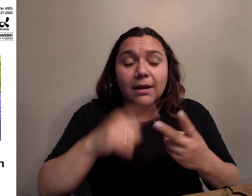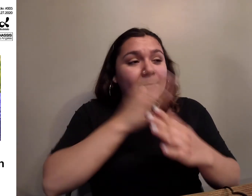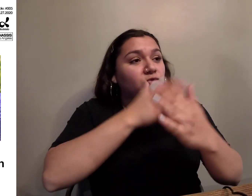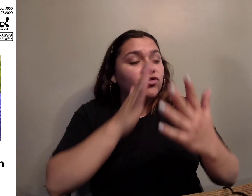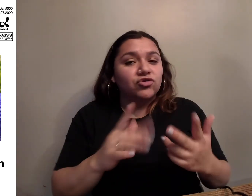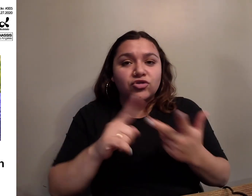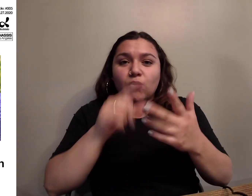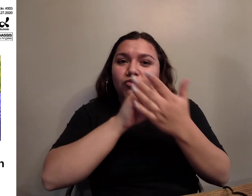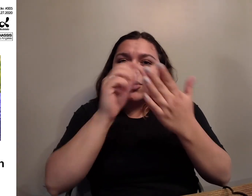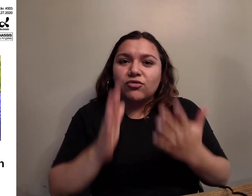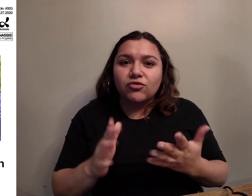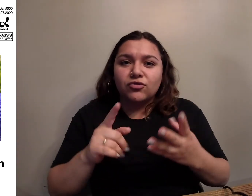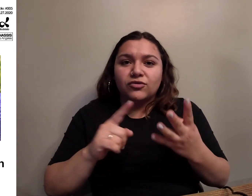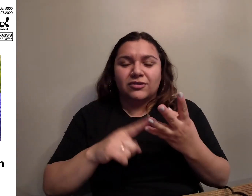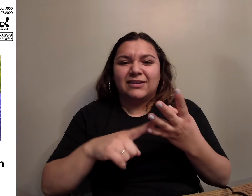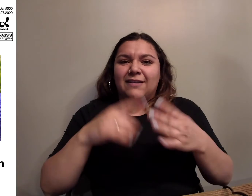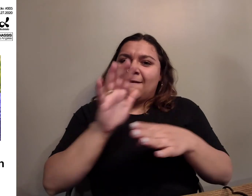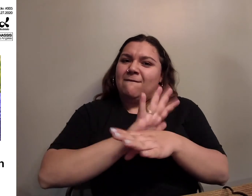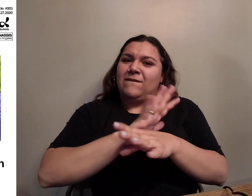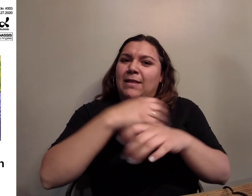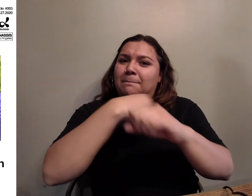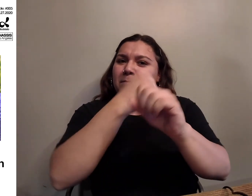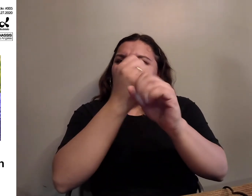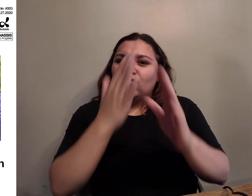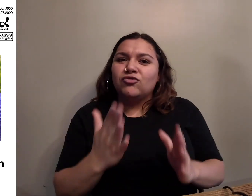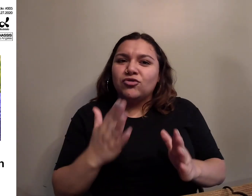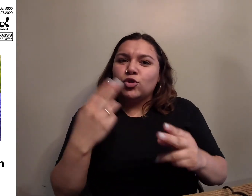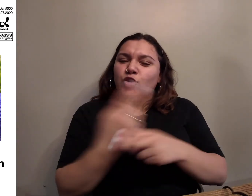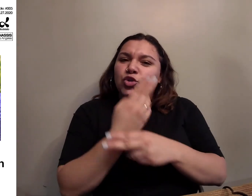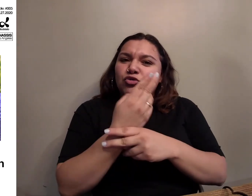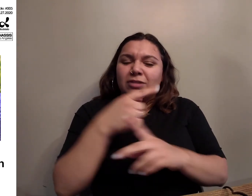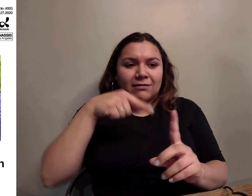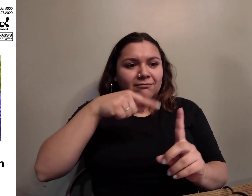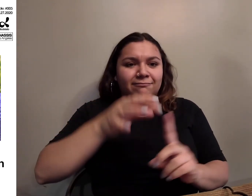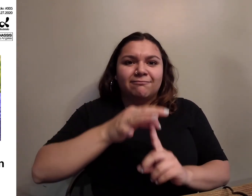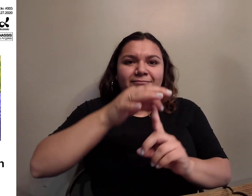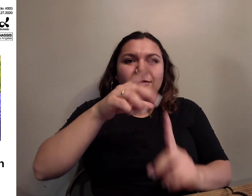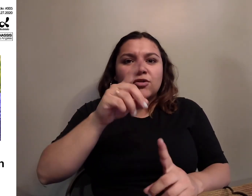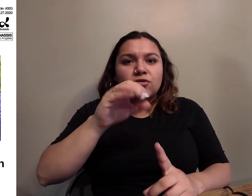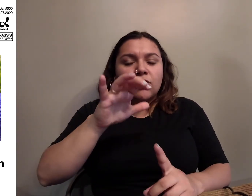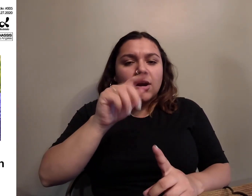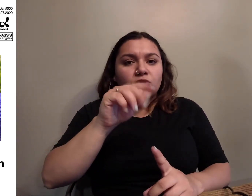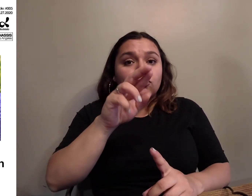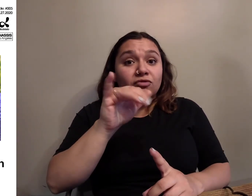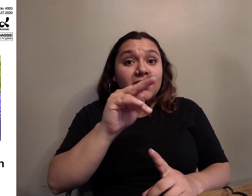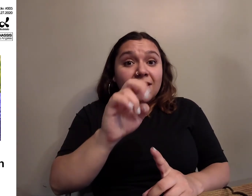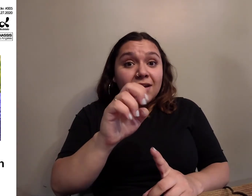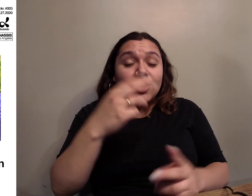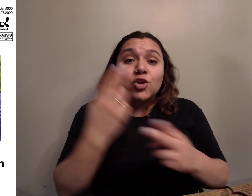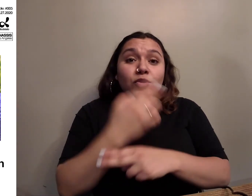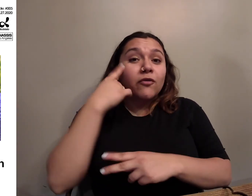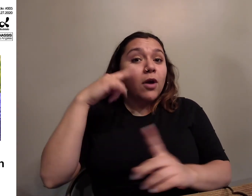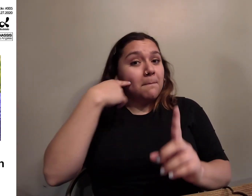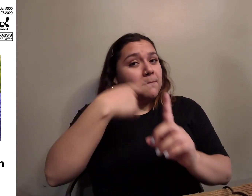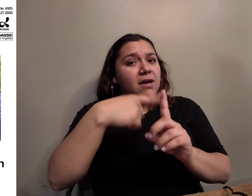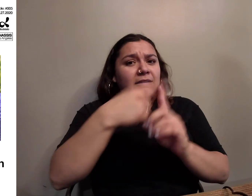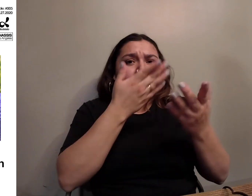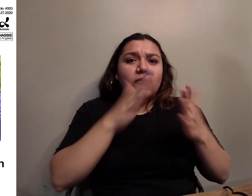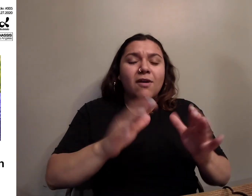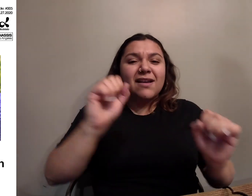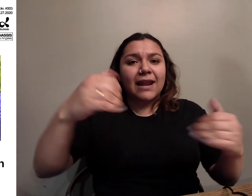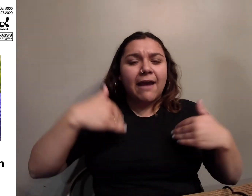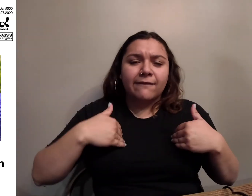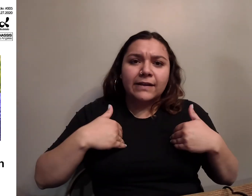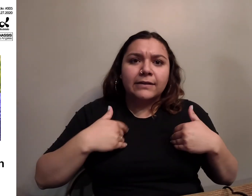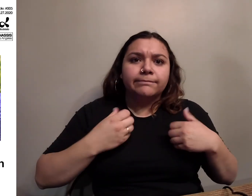writers, filmmakers, use such a shock doctrine in a positive way to raise